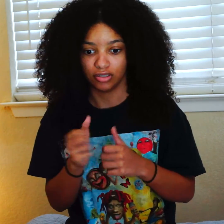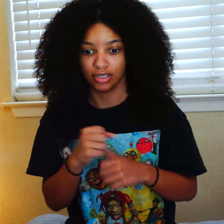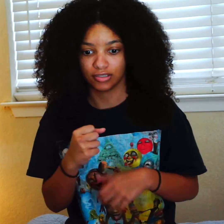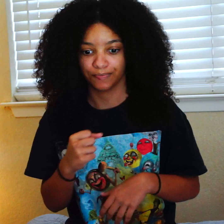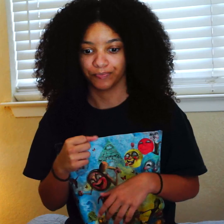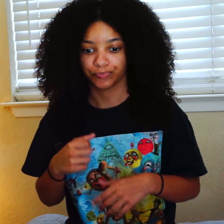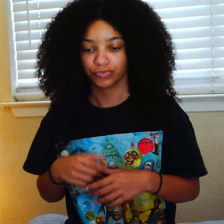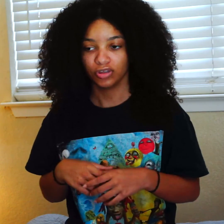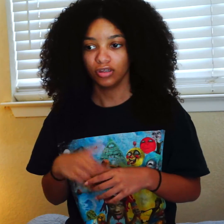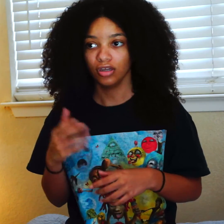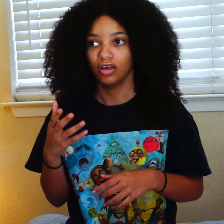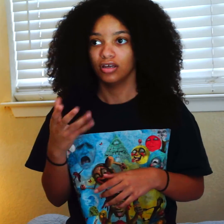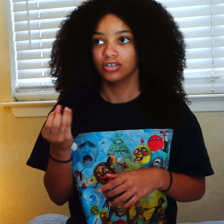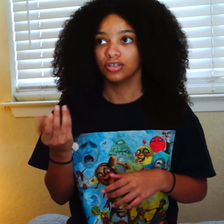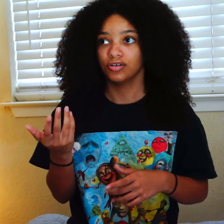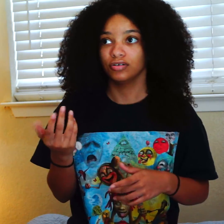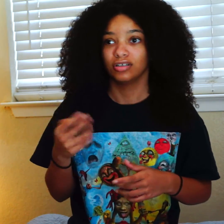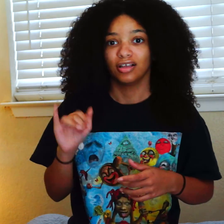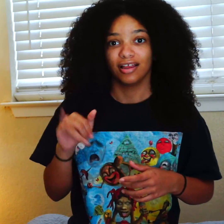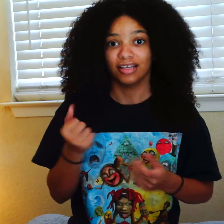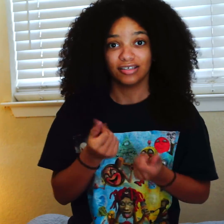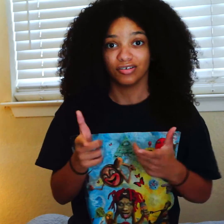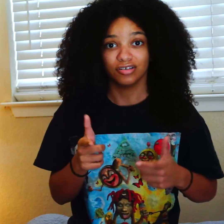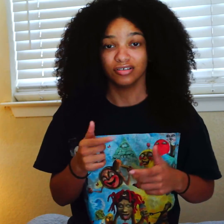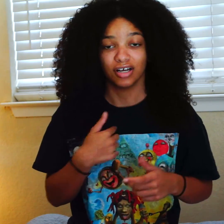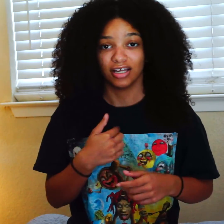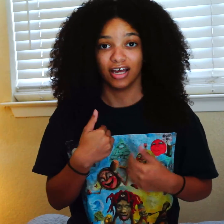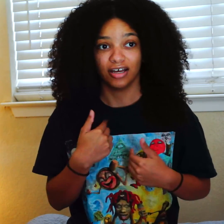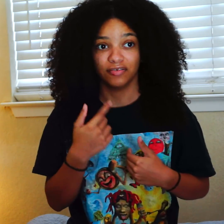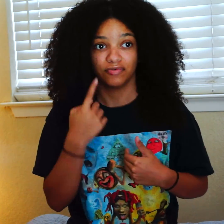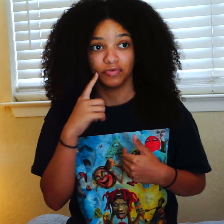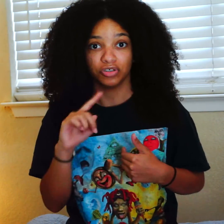Yes. So that's all I have for